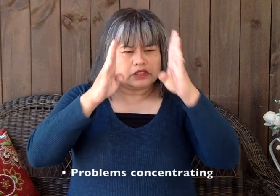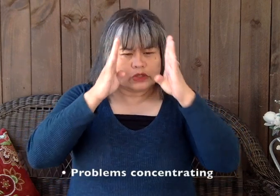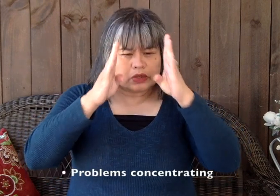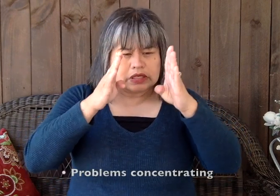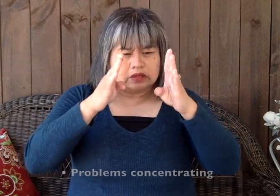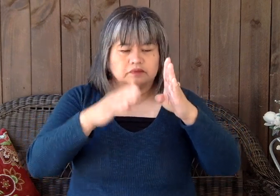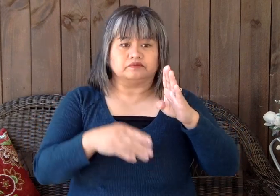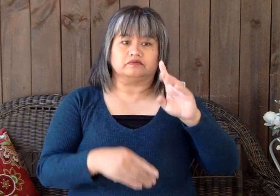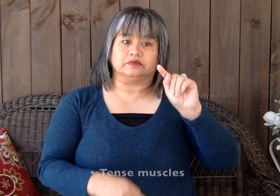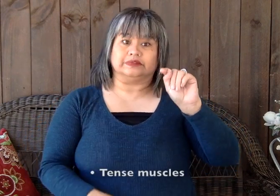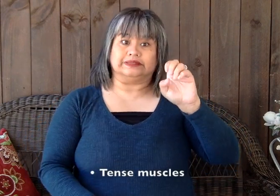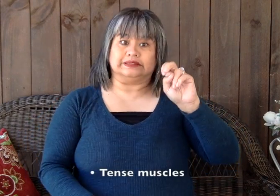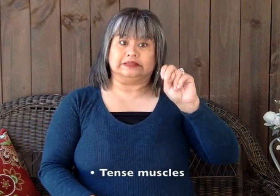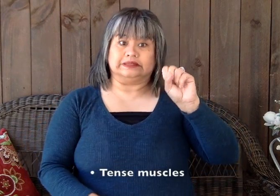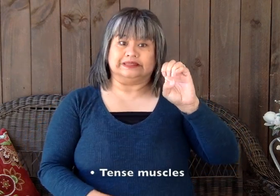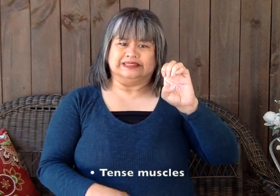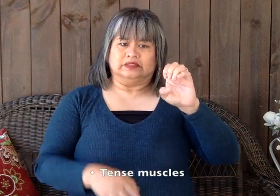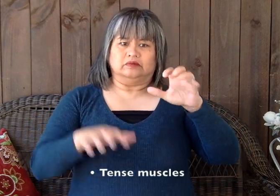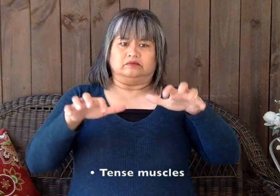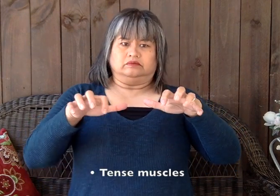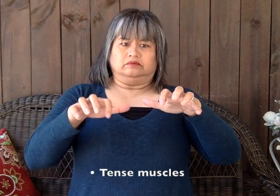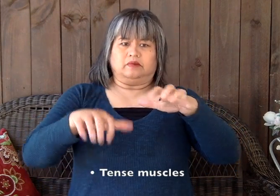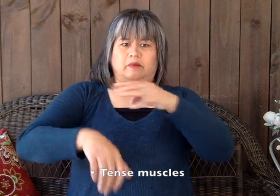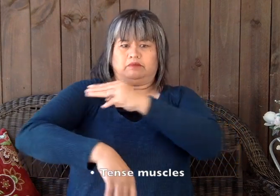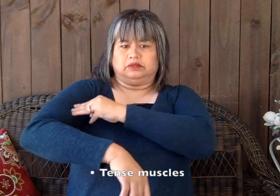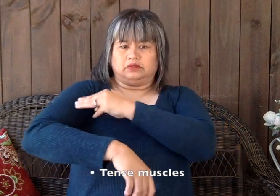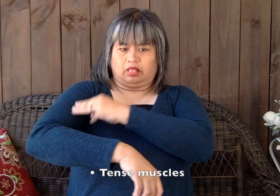problems concentrating, tense muscles,